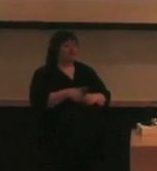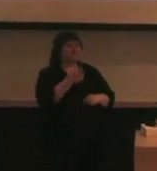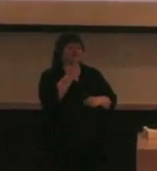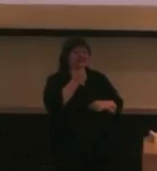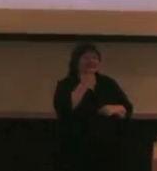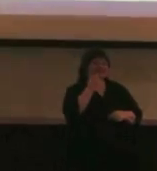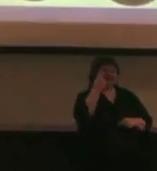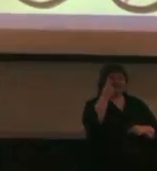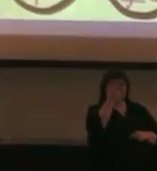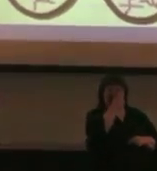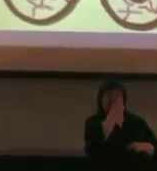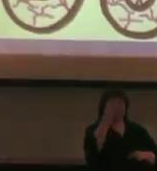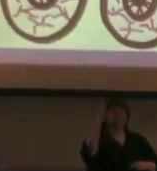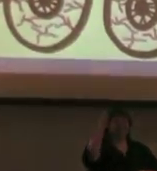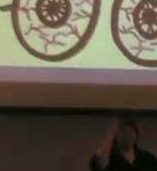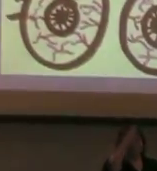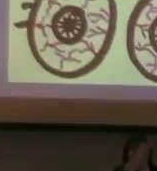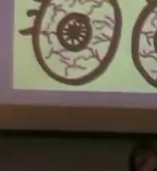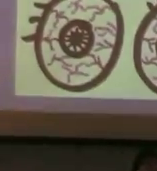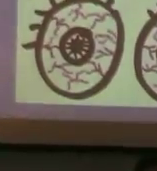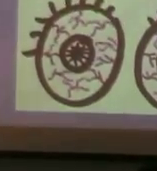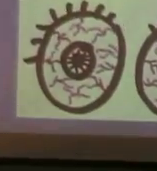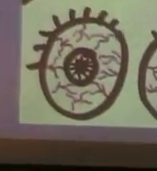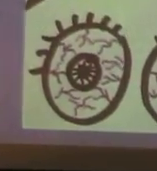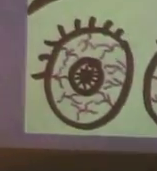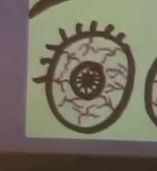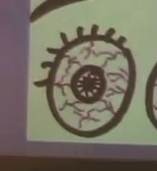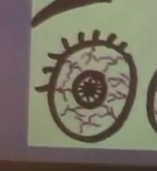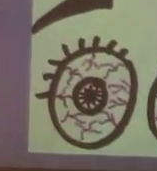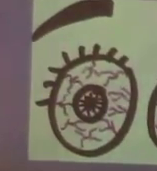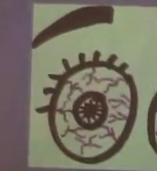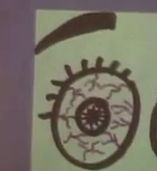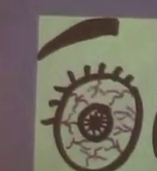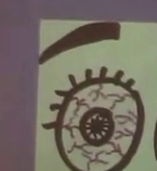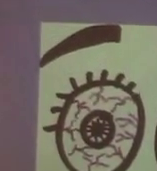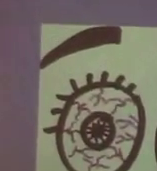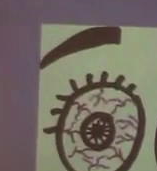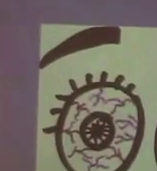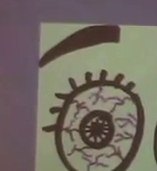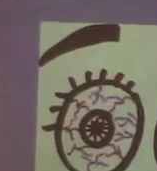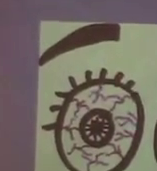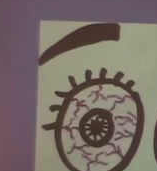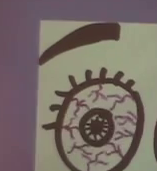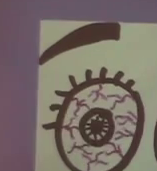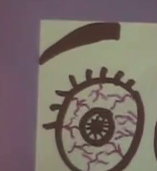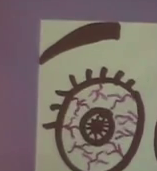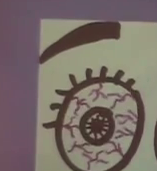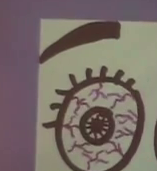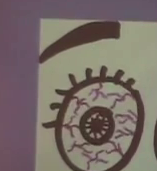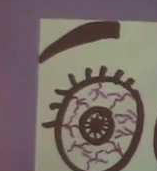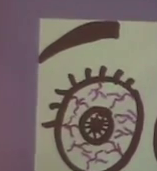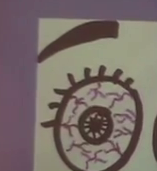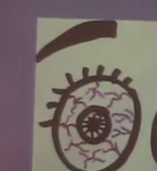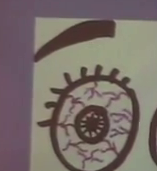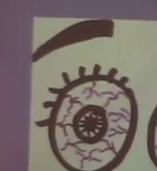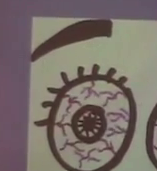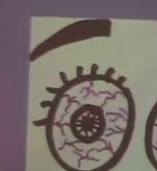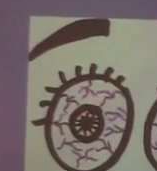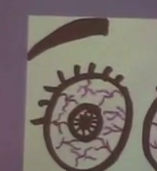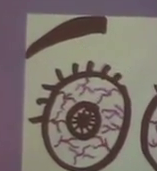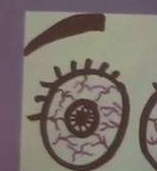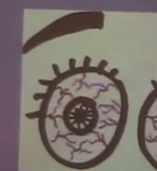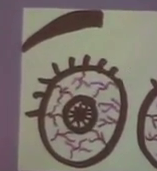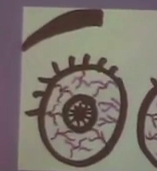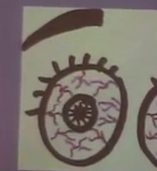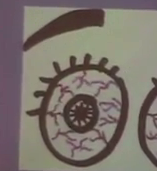Conjunctivitis. No, that's fair. You could also use this for drug use too. So you got some red eyes there and